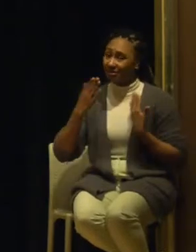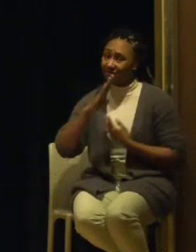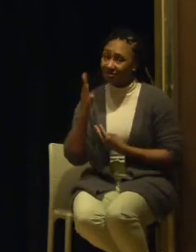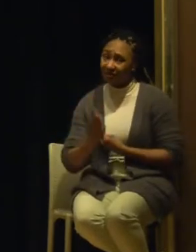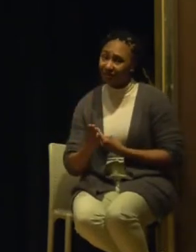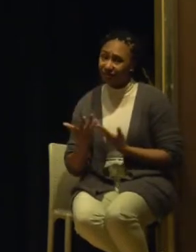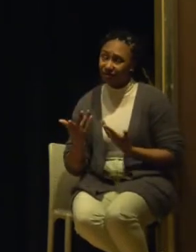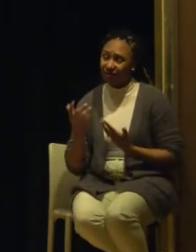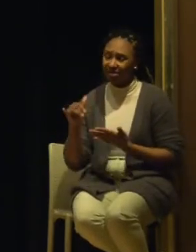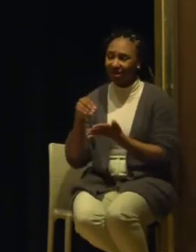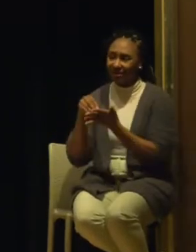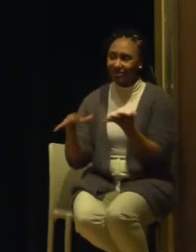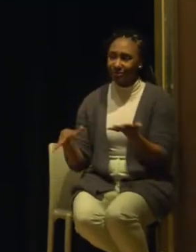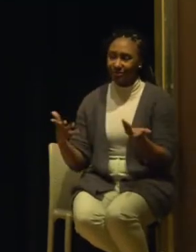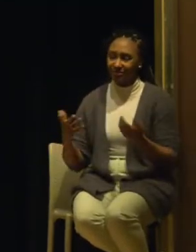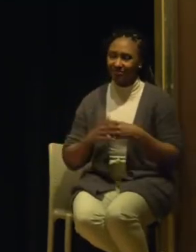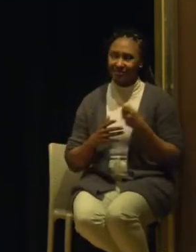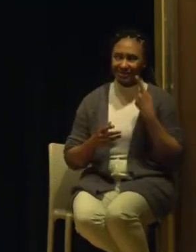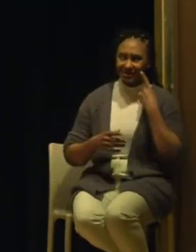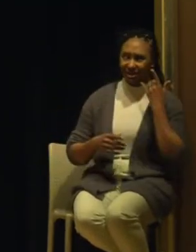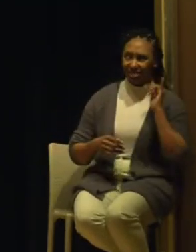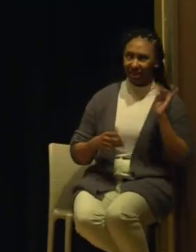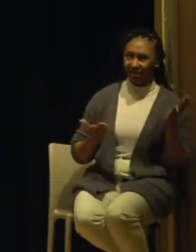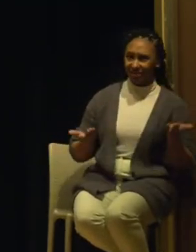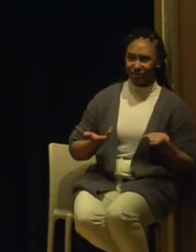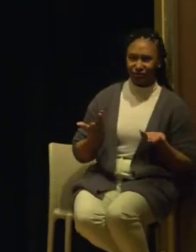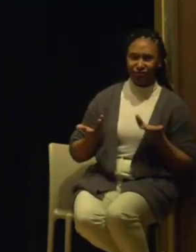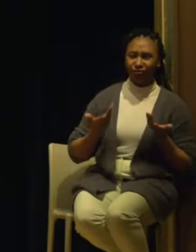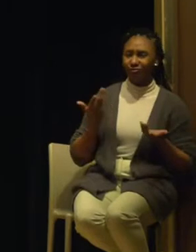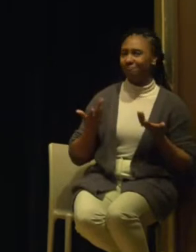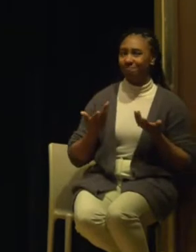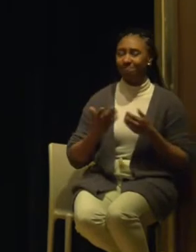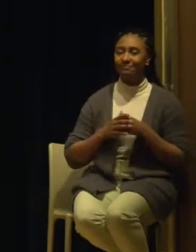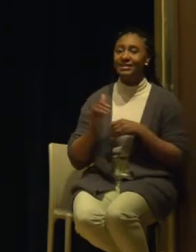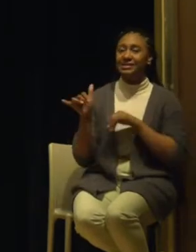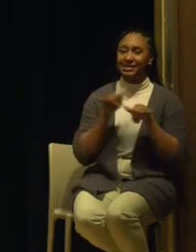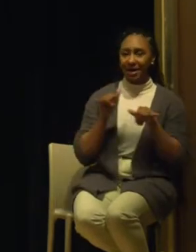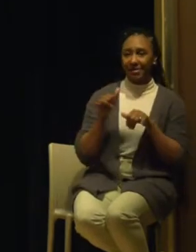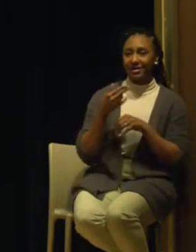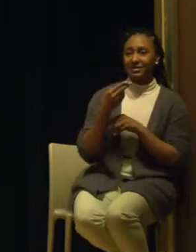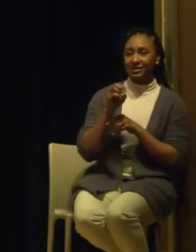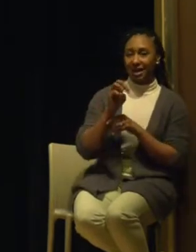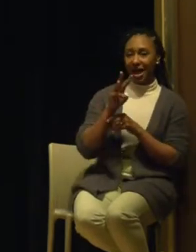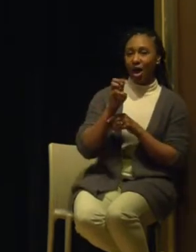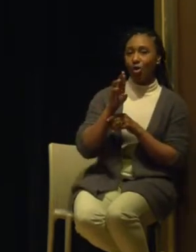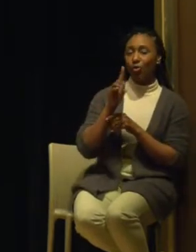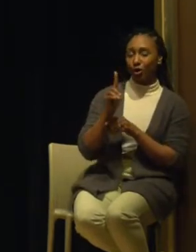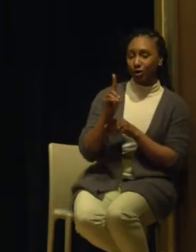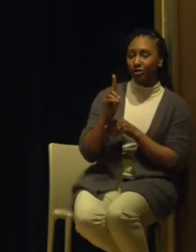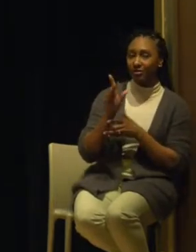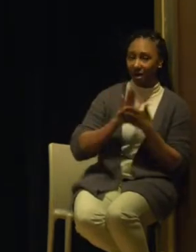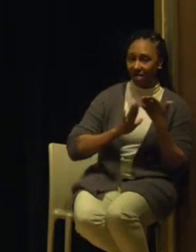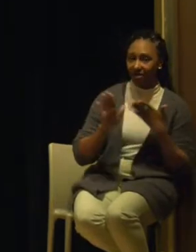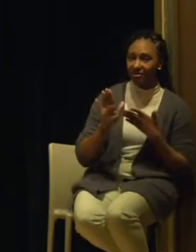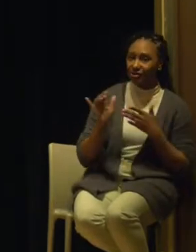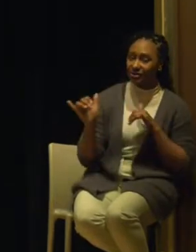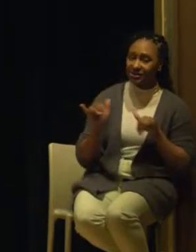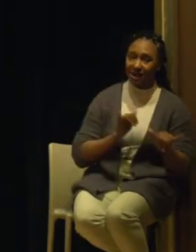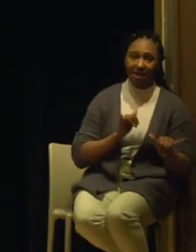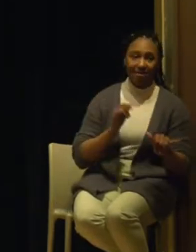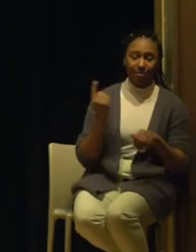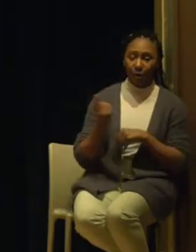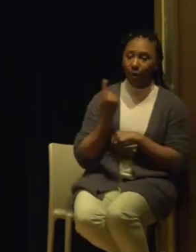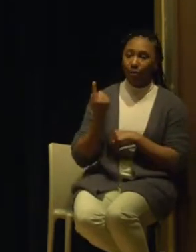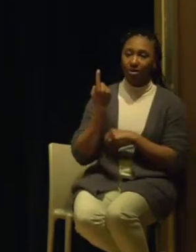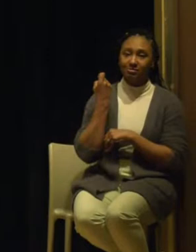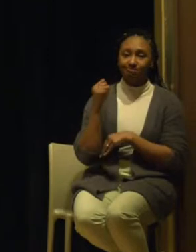investment that in South. Sounds like Howard. Yeah, it's very much like Howard. Investment in South Africa. There's always protests. And